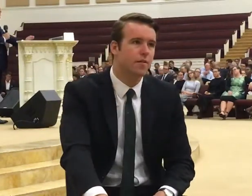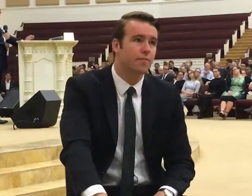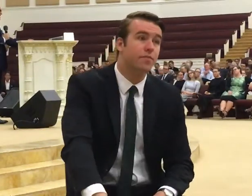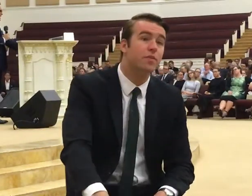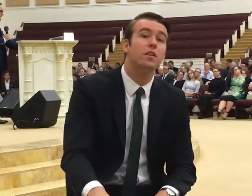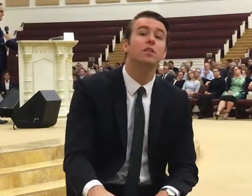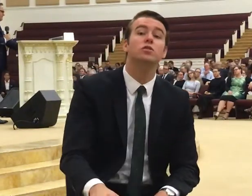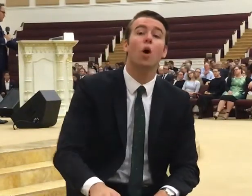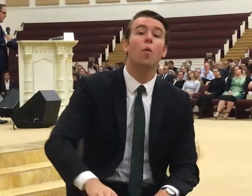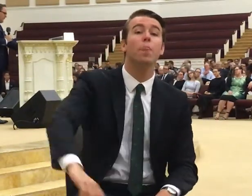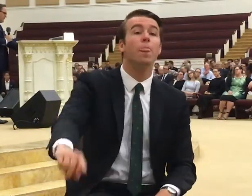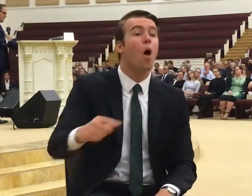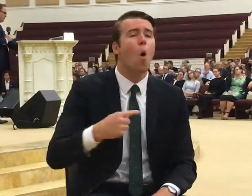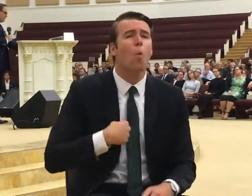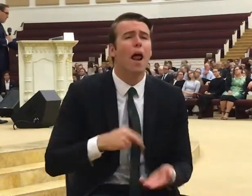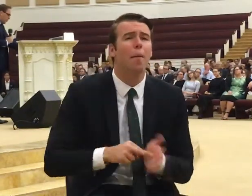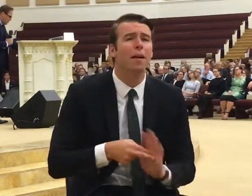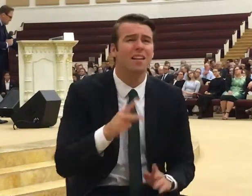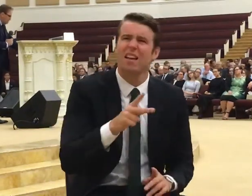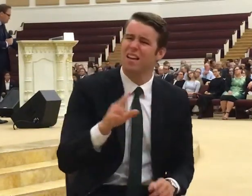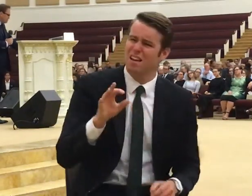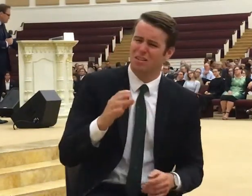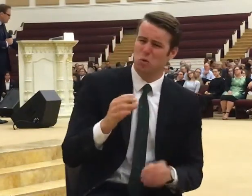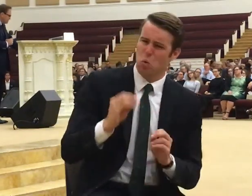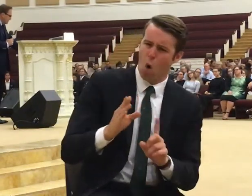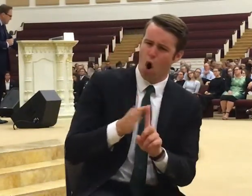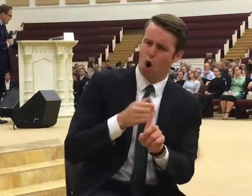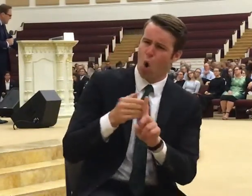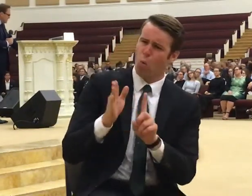What do I mean free from coercion?